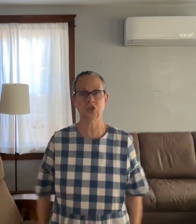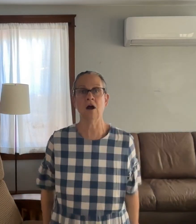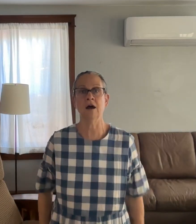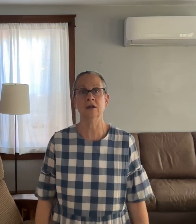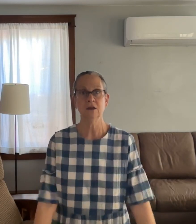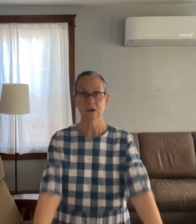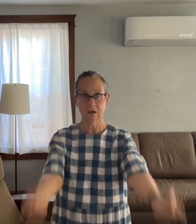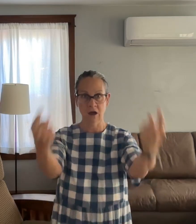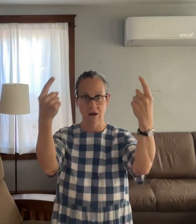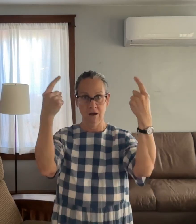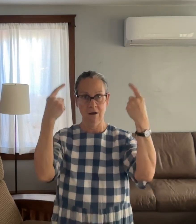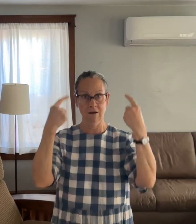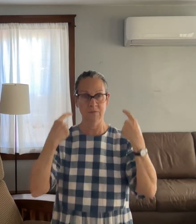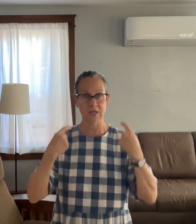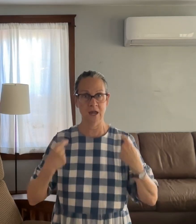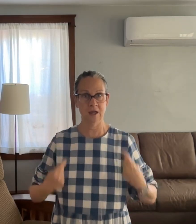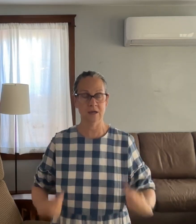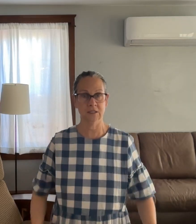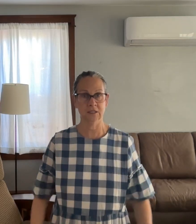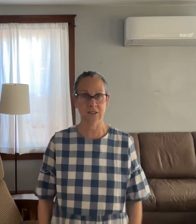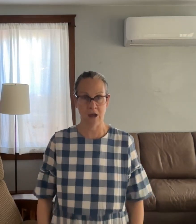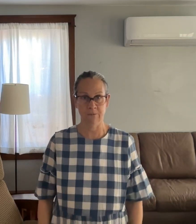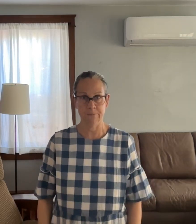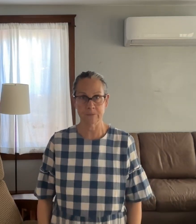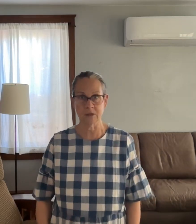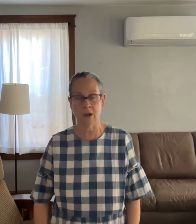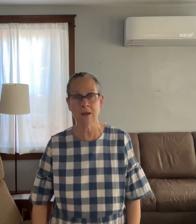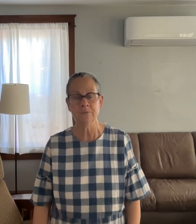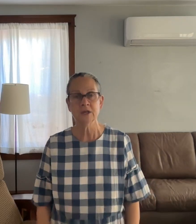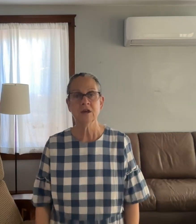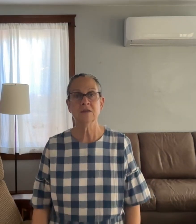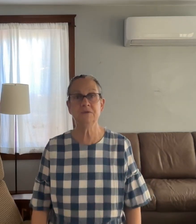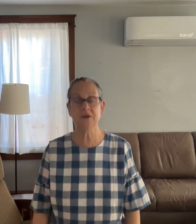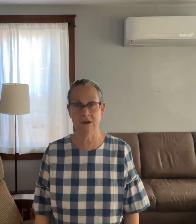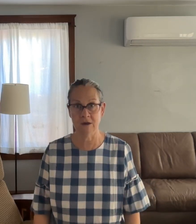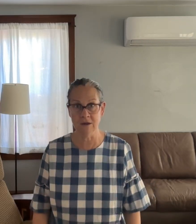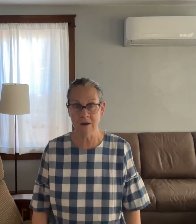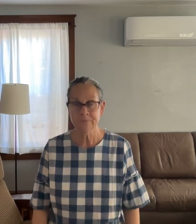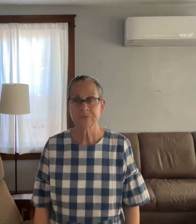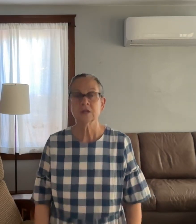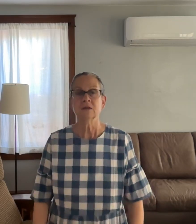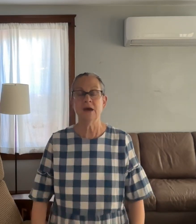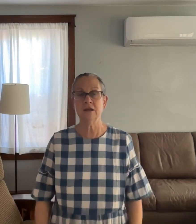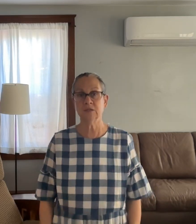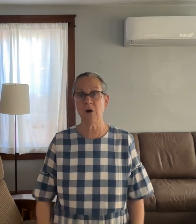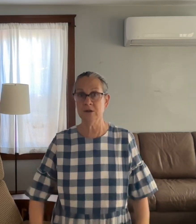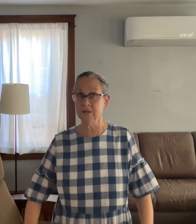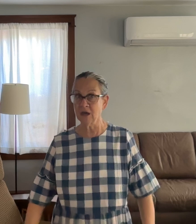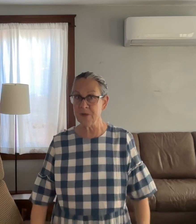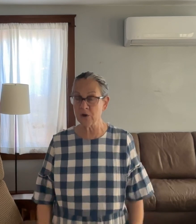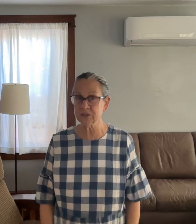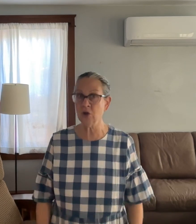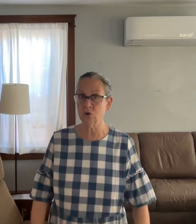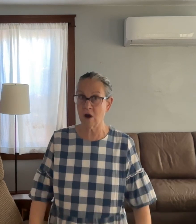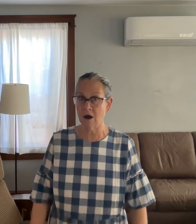salvation comes and down. Okay? Then, that next part is, there's no God